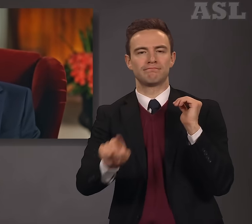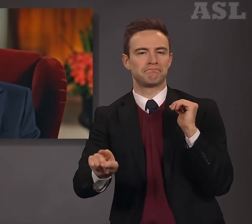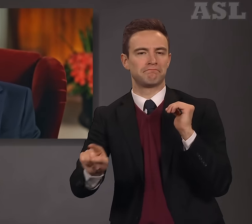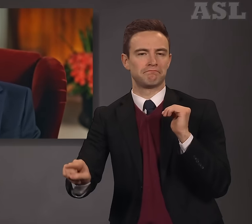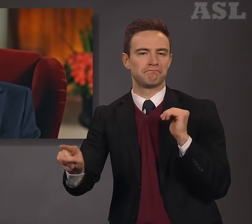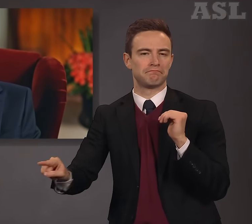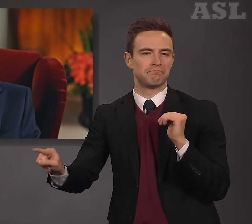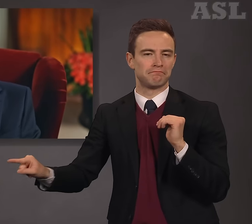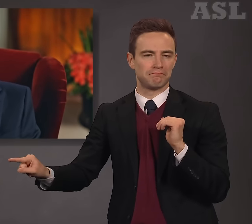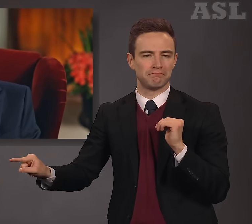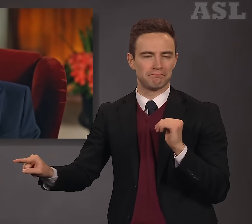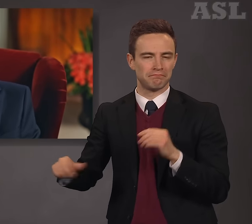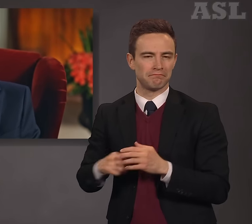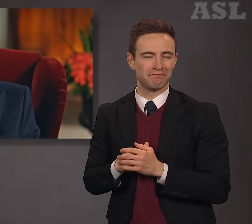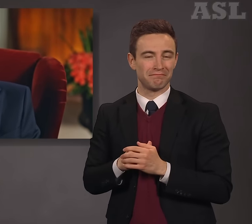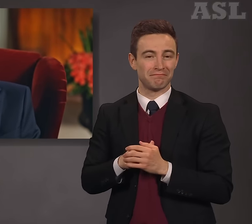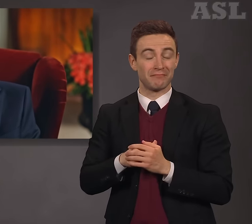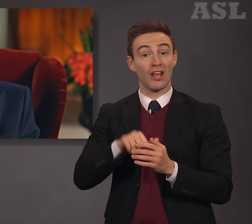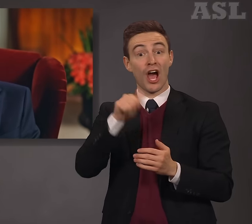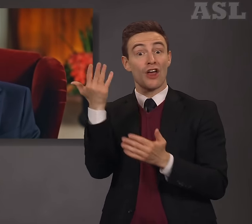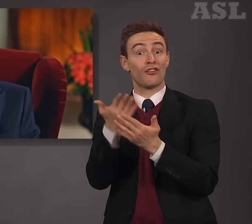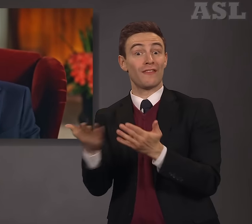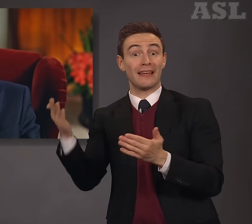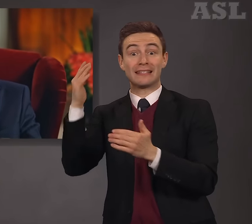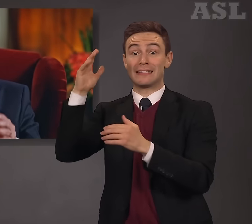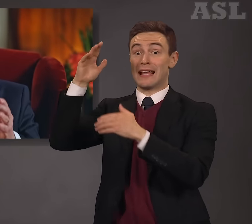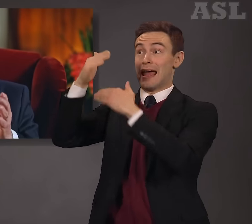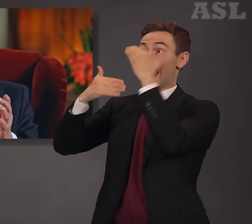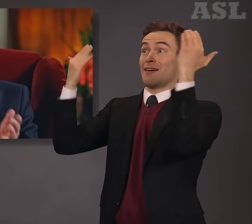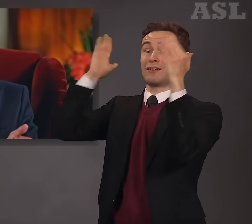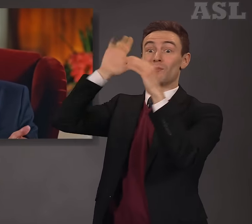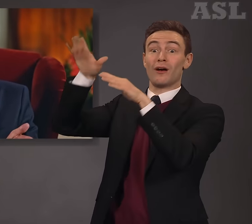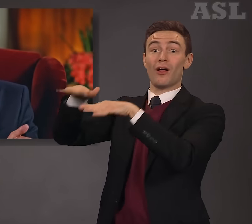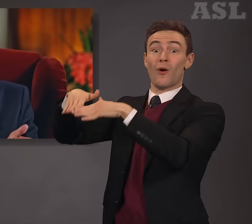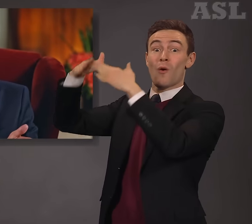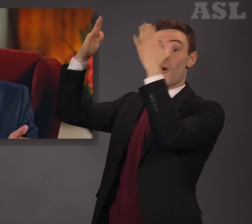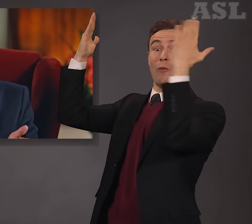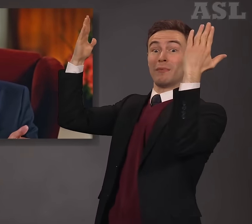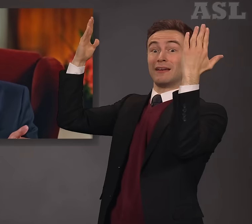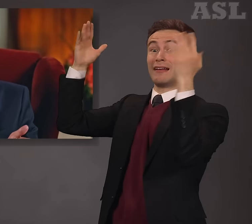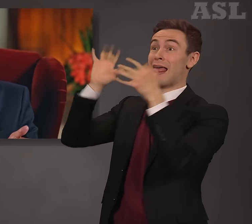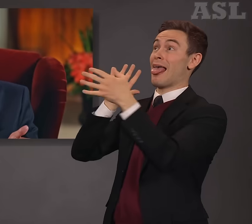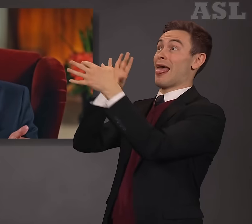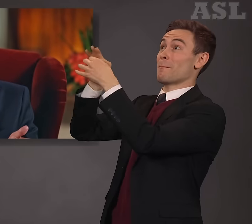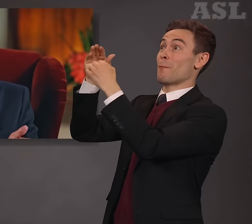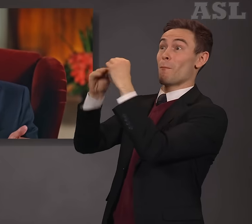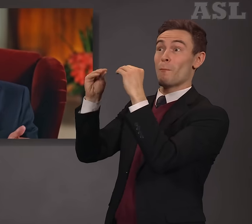Nothing will open the heavens more. Nothing.